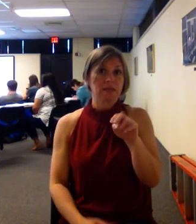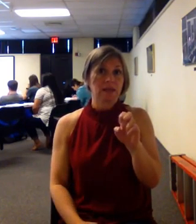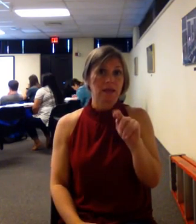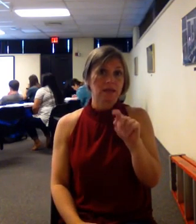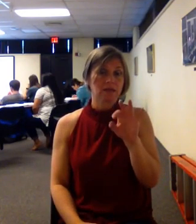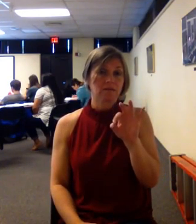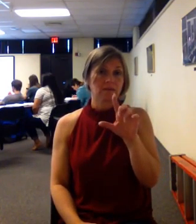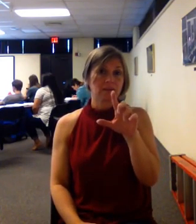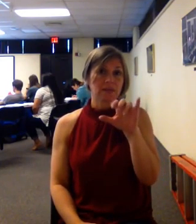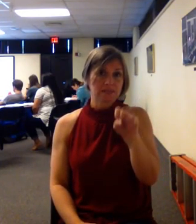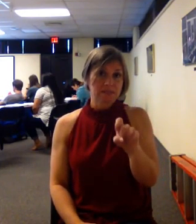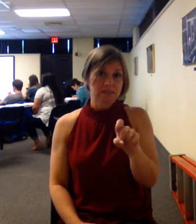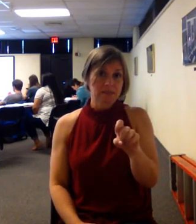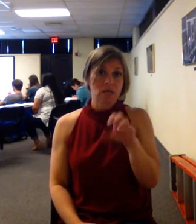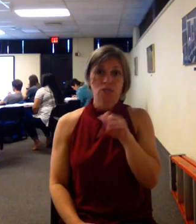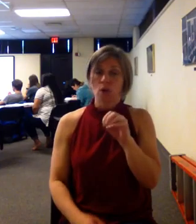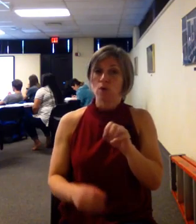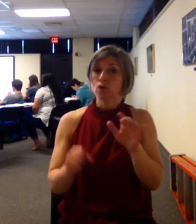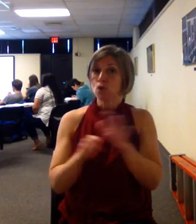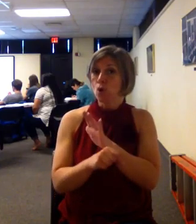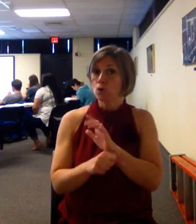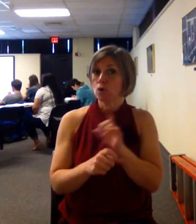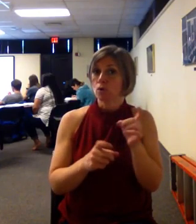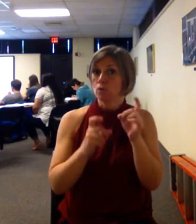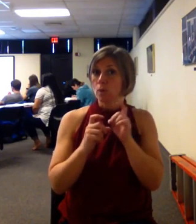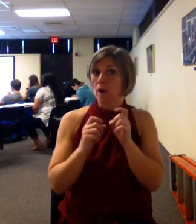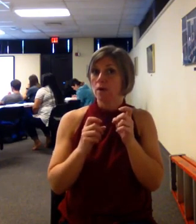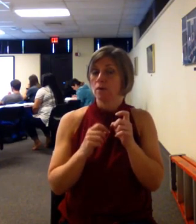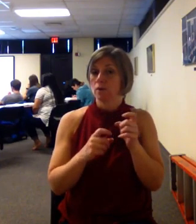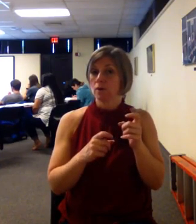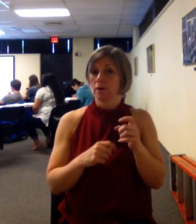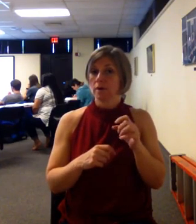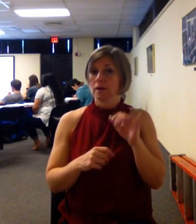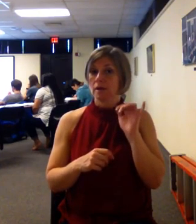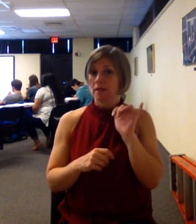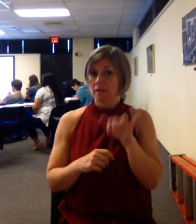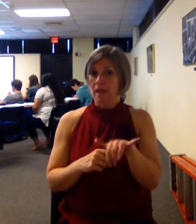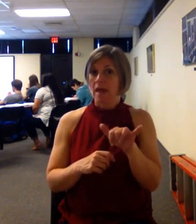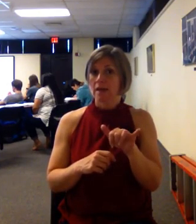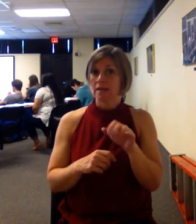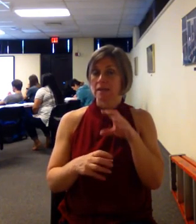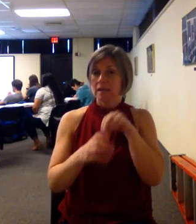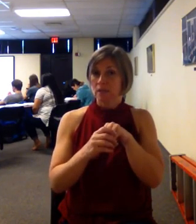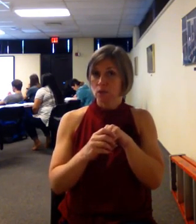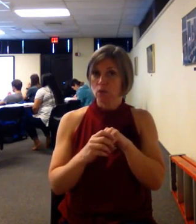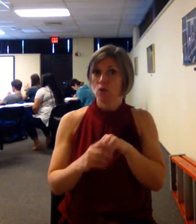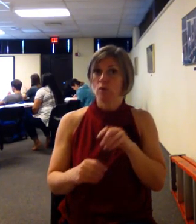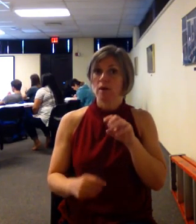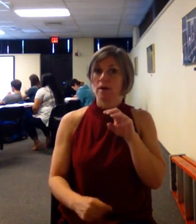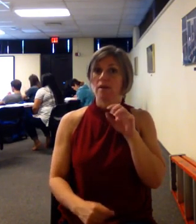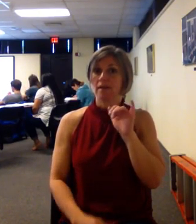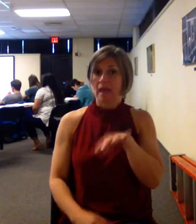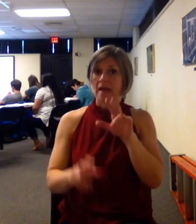the total required return then would be the premium that you would require to get into the market and invest in them. Don't forget